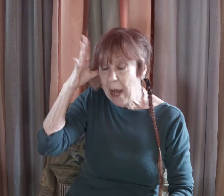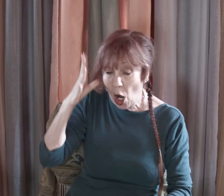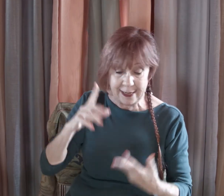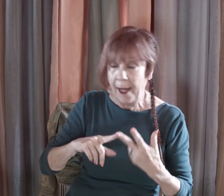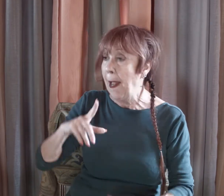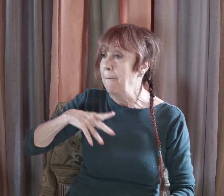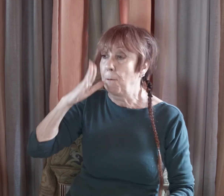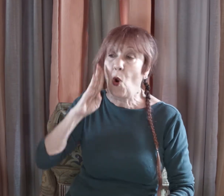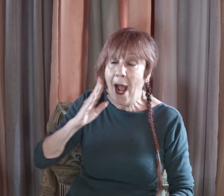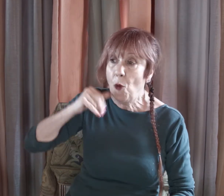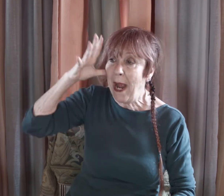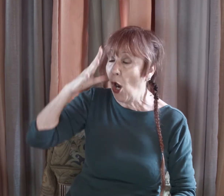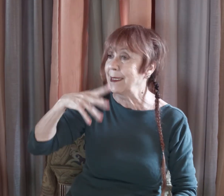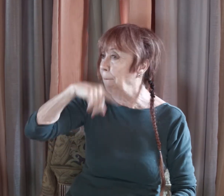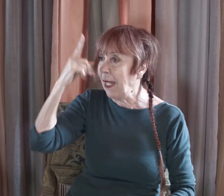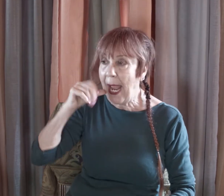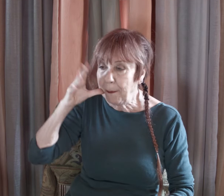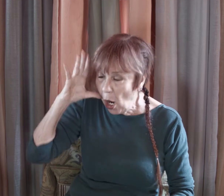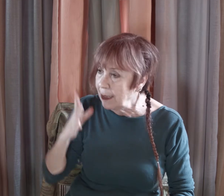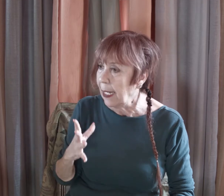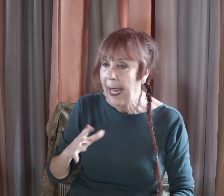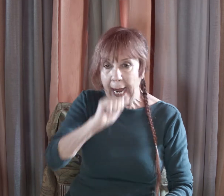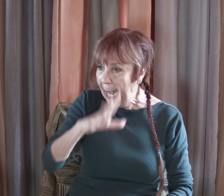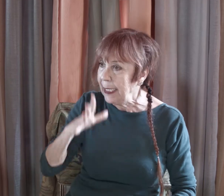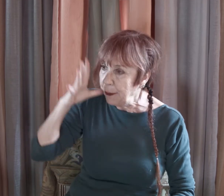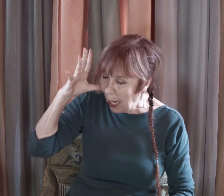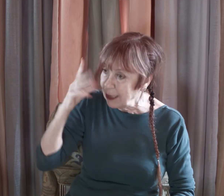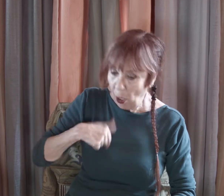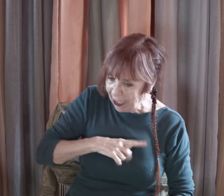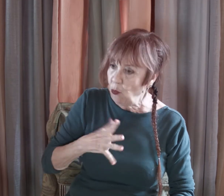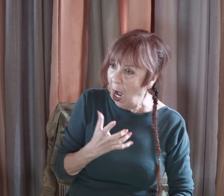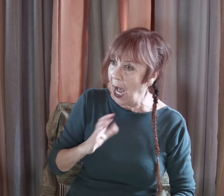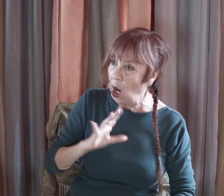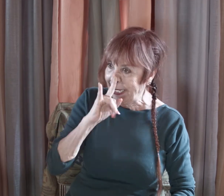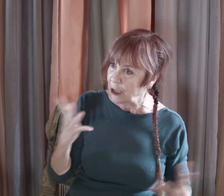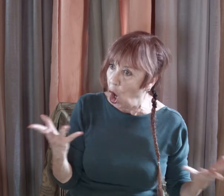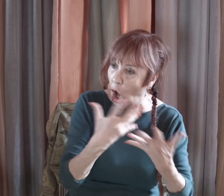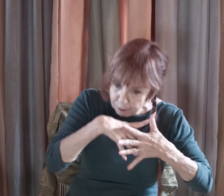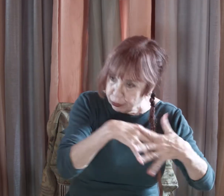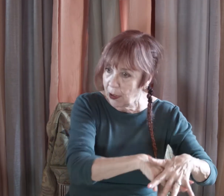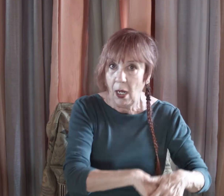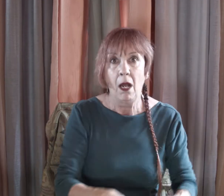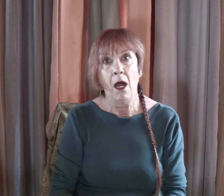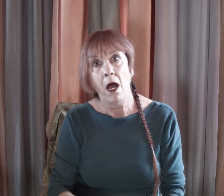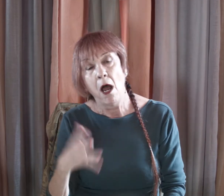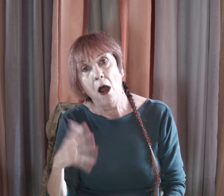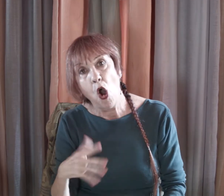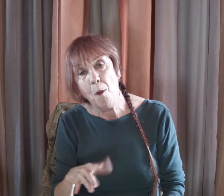black parents and brown parents and Asian parents. And we want our kids all to go to school together. Well, oh my God, you should have heard that mess.